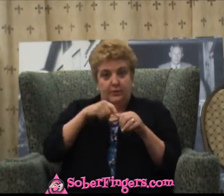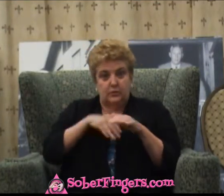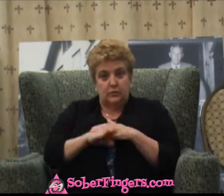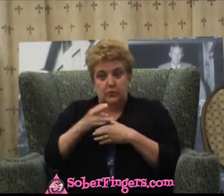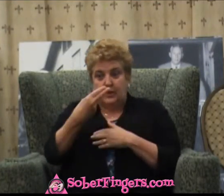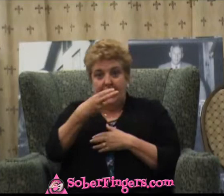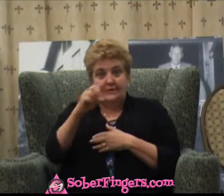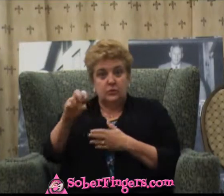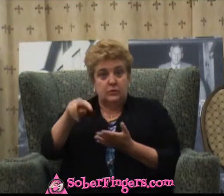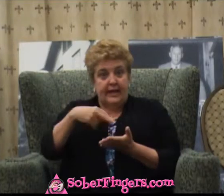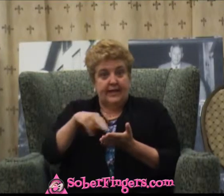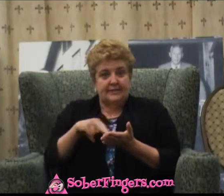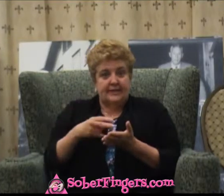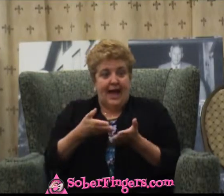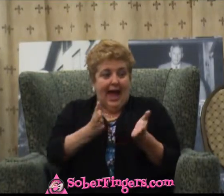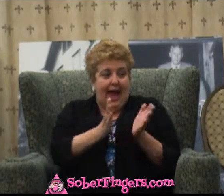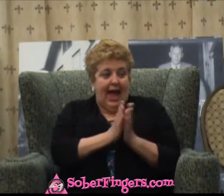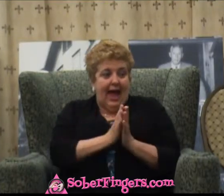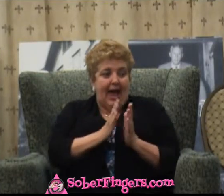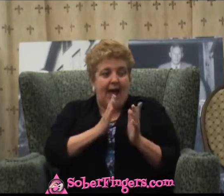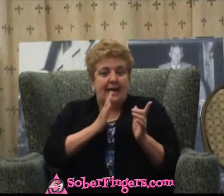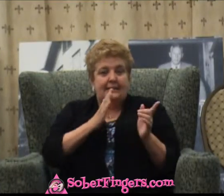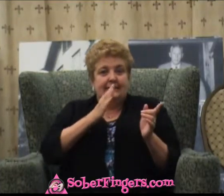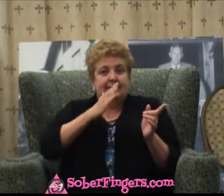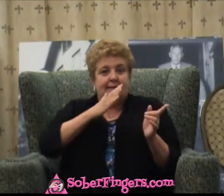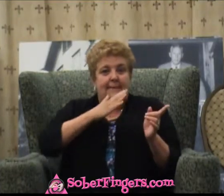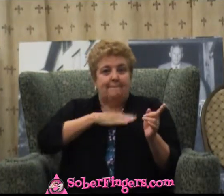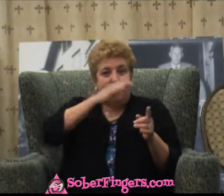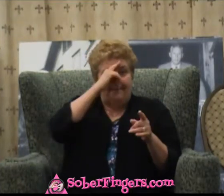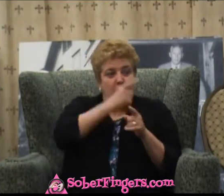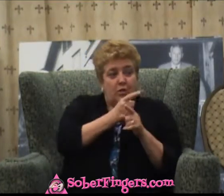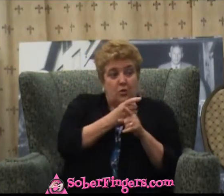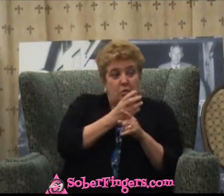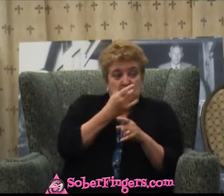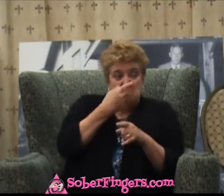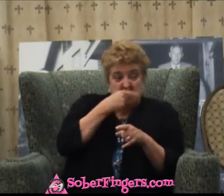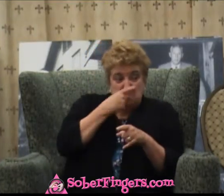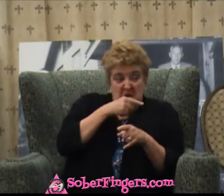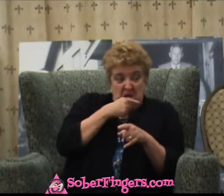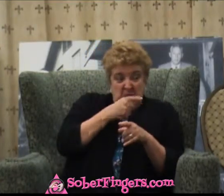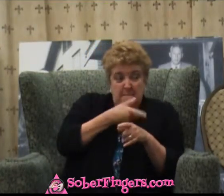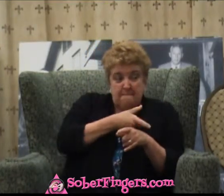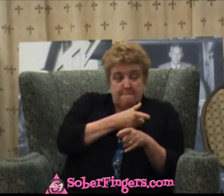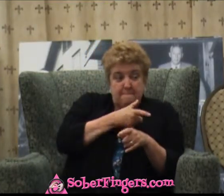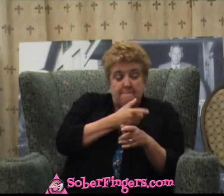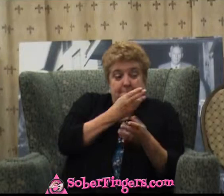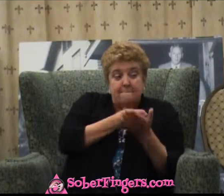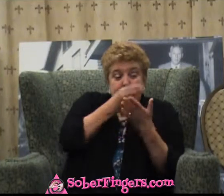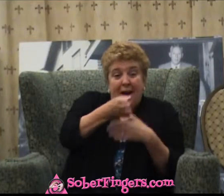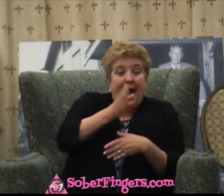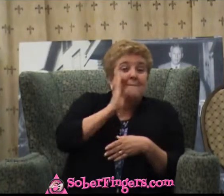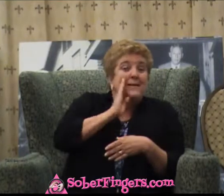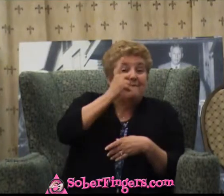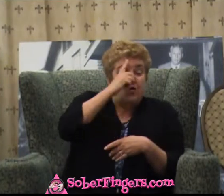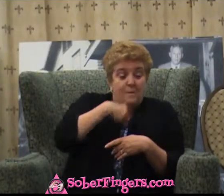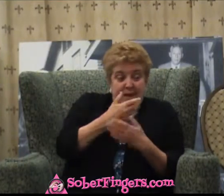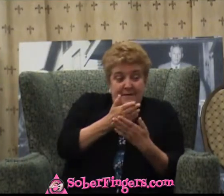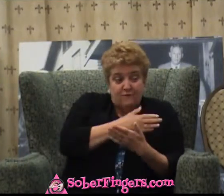oldest brother Tommy if he would buy me beer before this dance. And he said, Rose, I don't think that's a good idea. And I said, why? That's what you